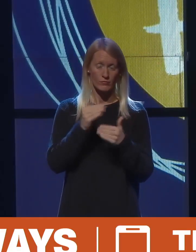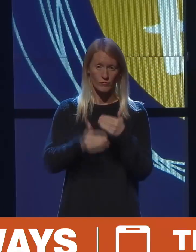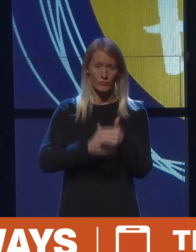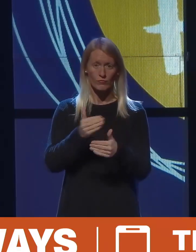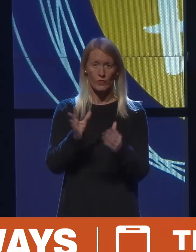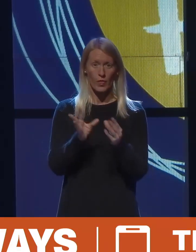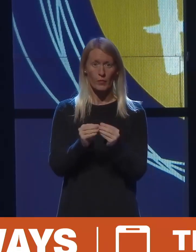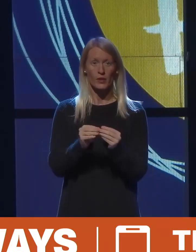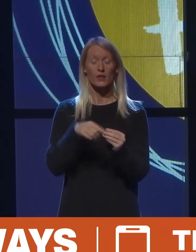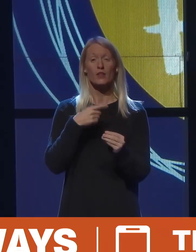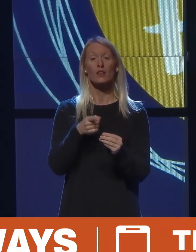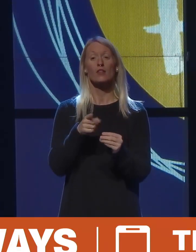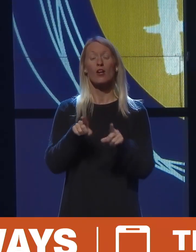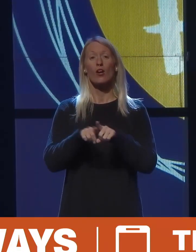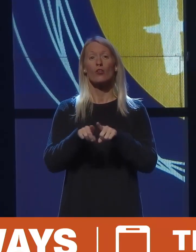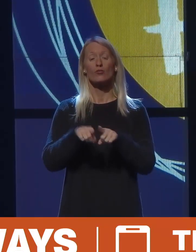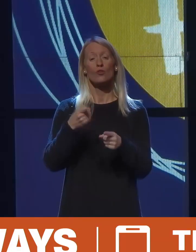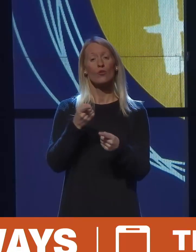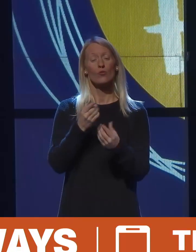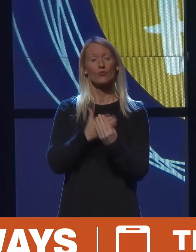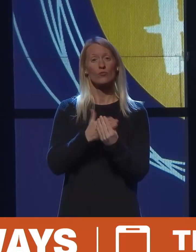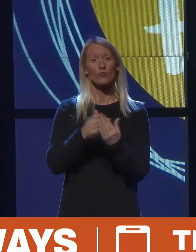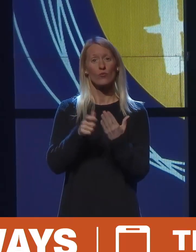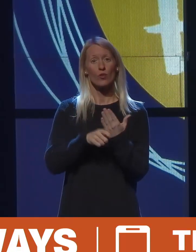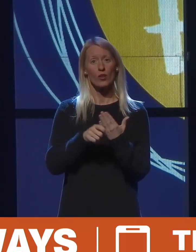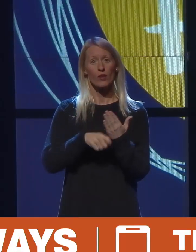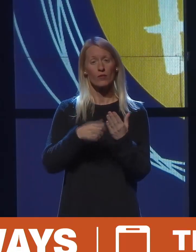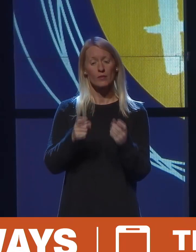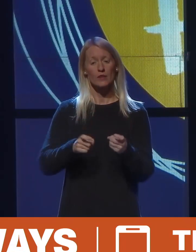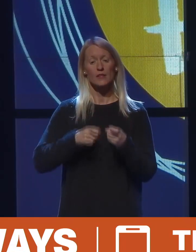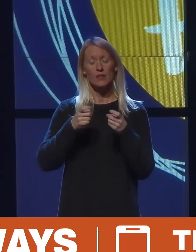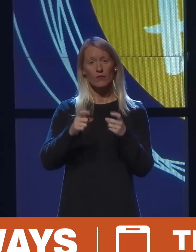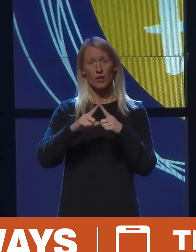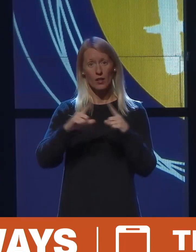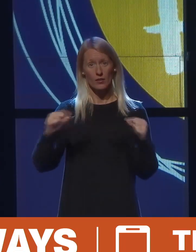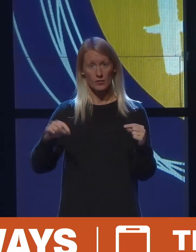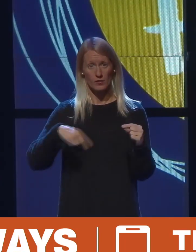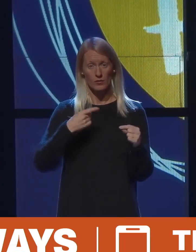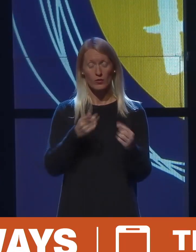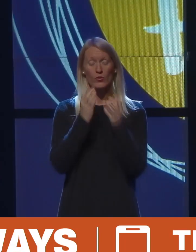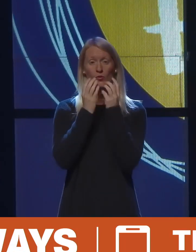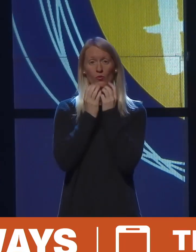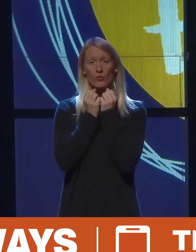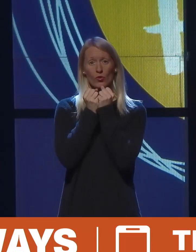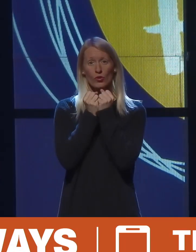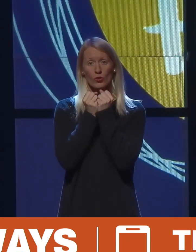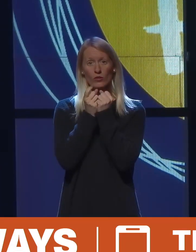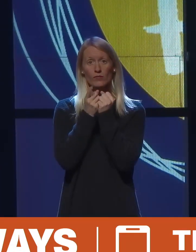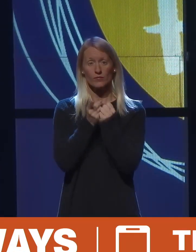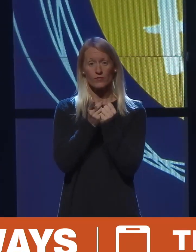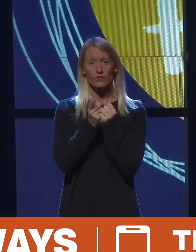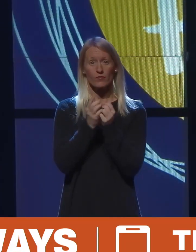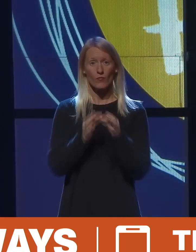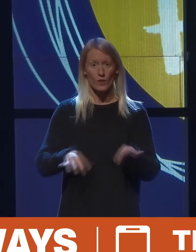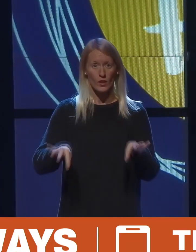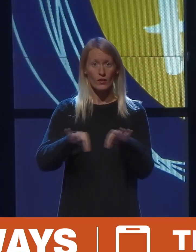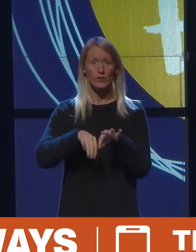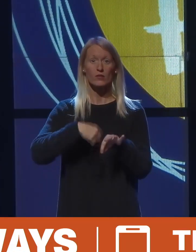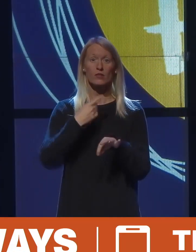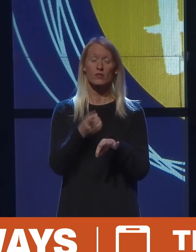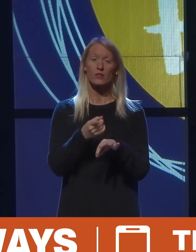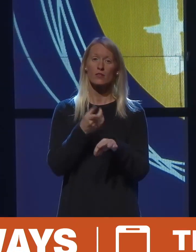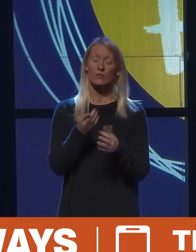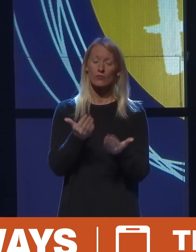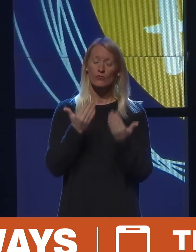a giving envelope. One of our core values here at Crossroads is generosity. So we want to make giving as easy